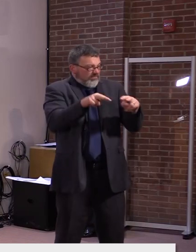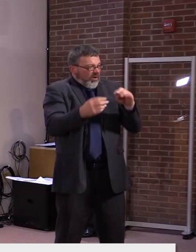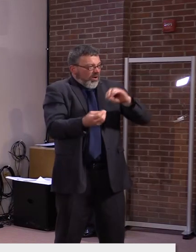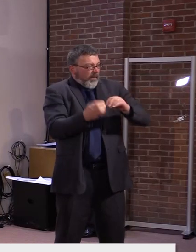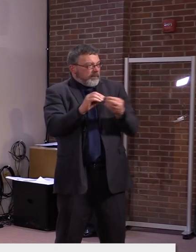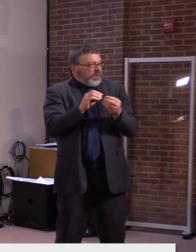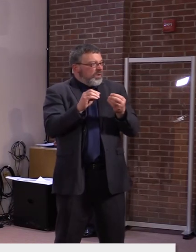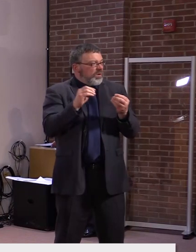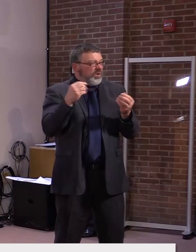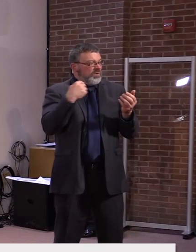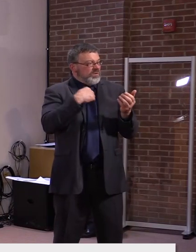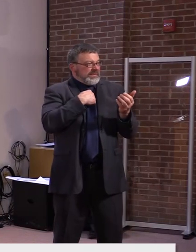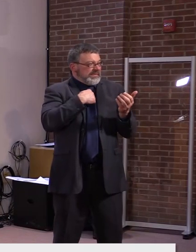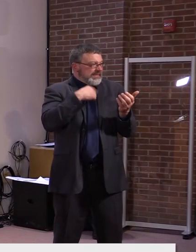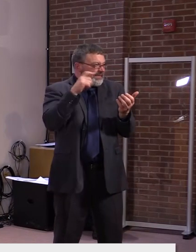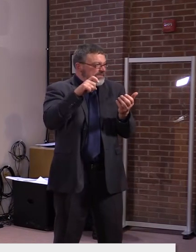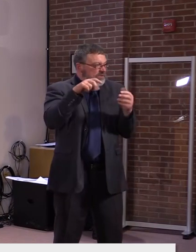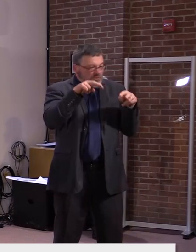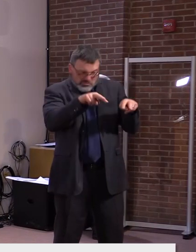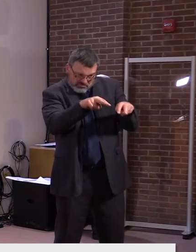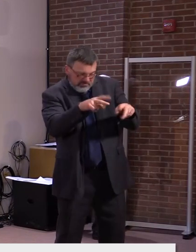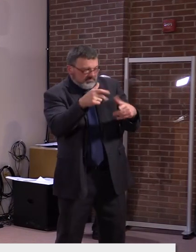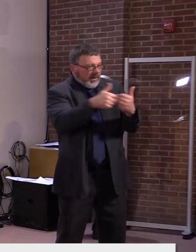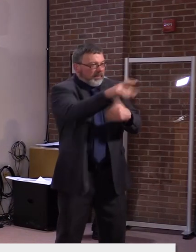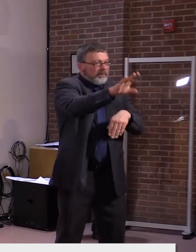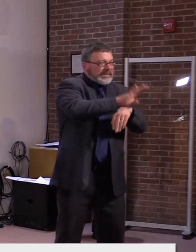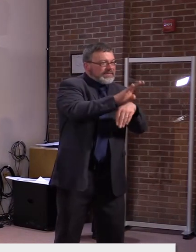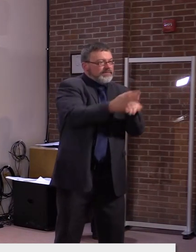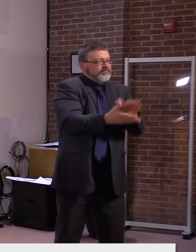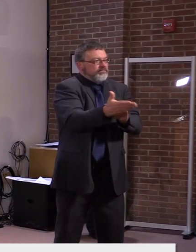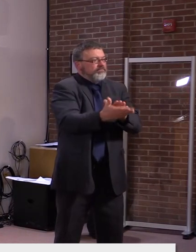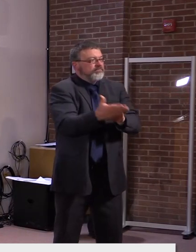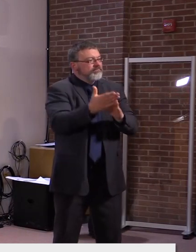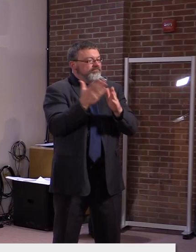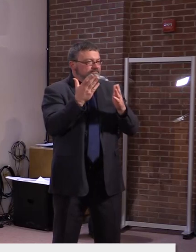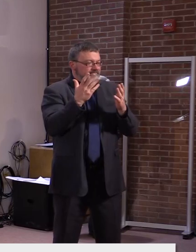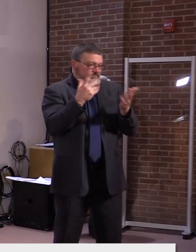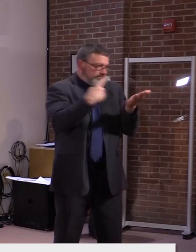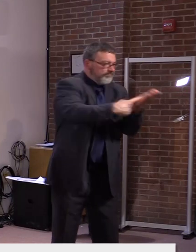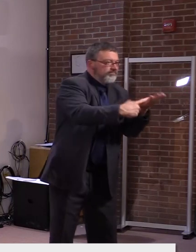operation, significant changes in their operation that occurred over that time period.